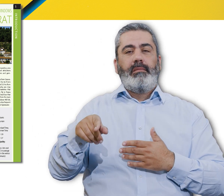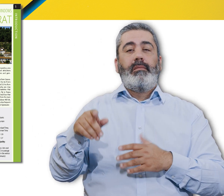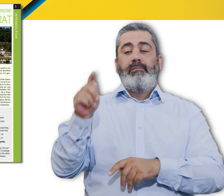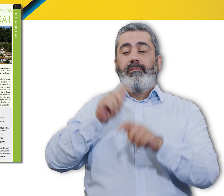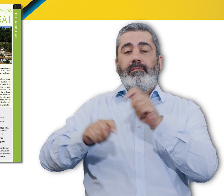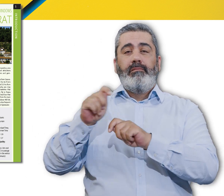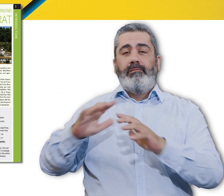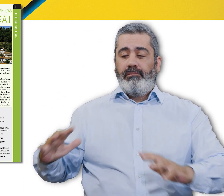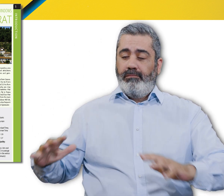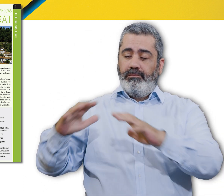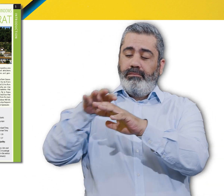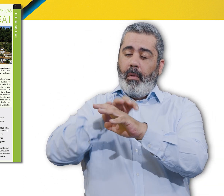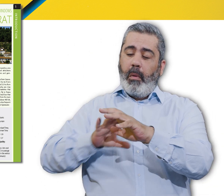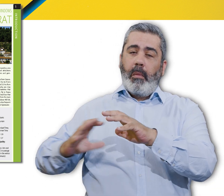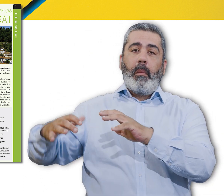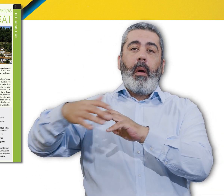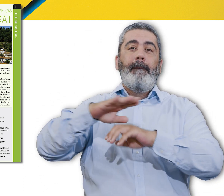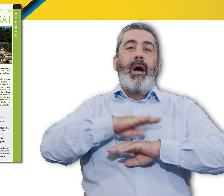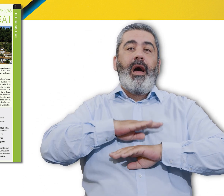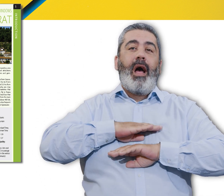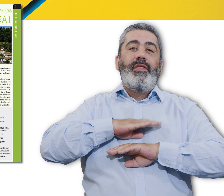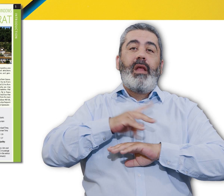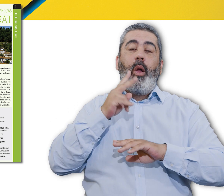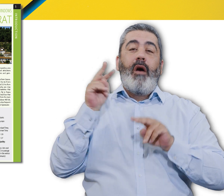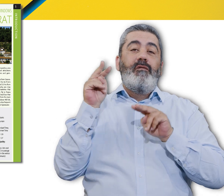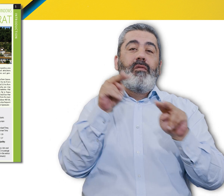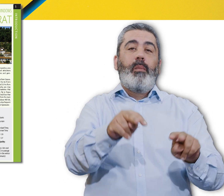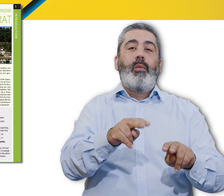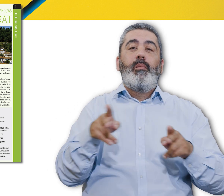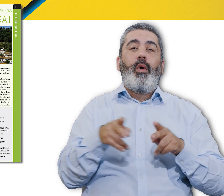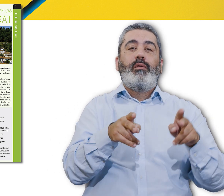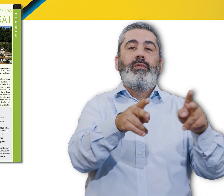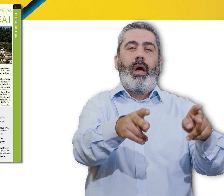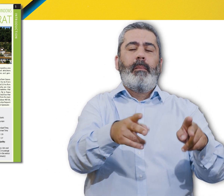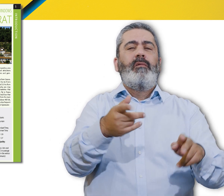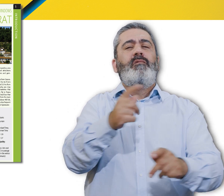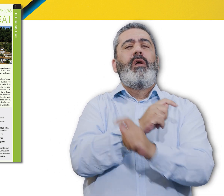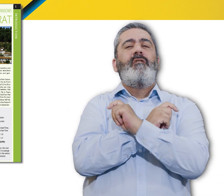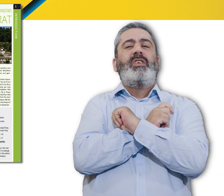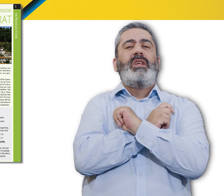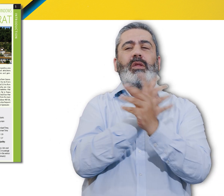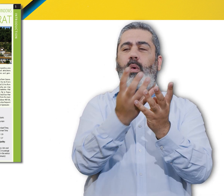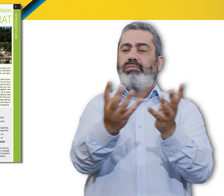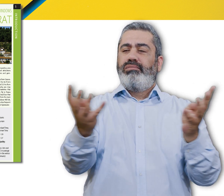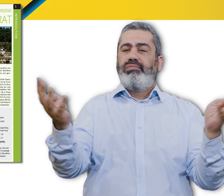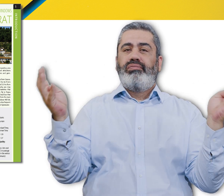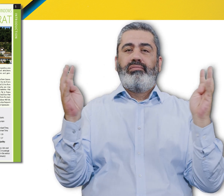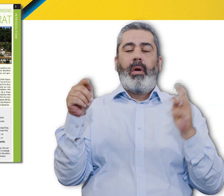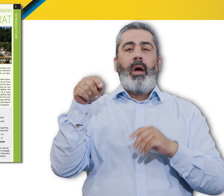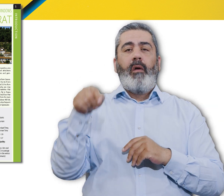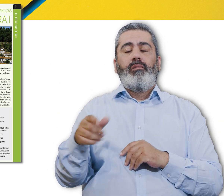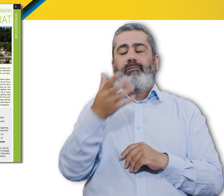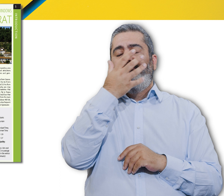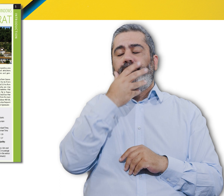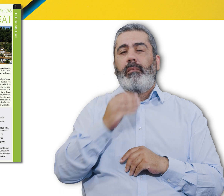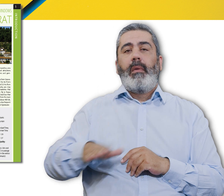of window frames all looking out toward the river and Byzantine fortifications. It is located in the heart of the Birati region,